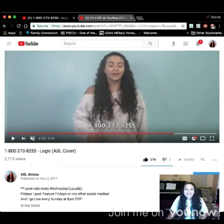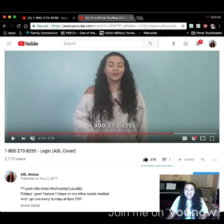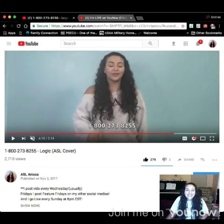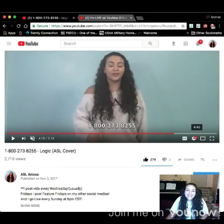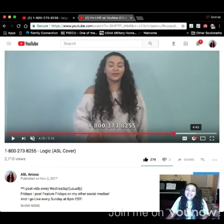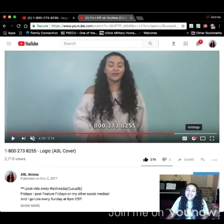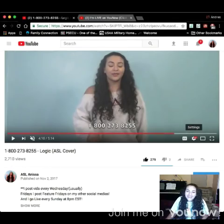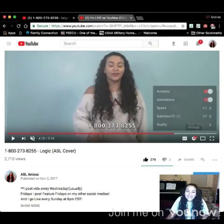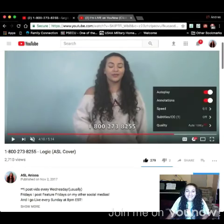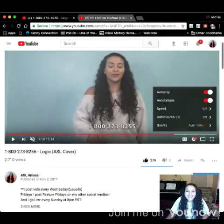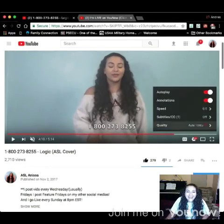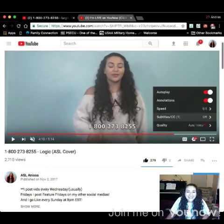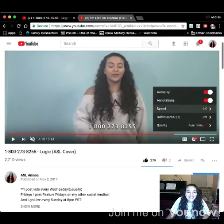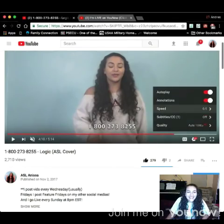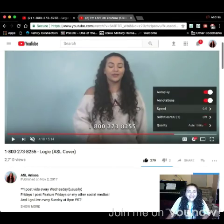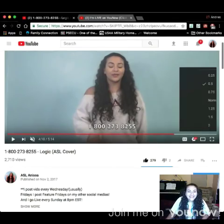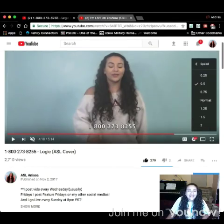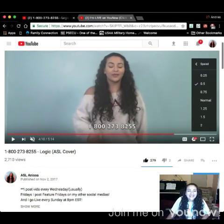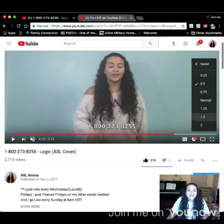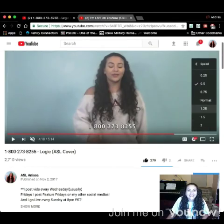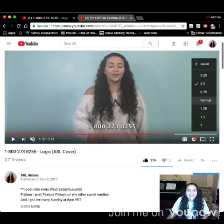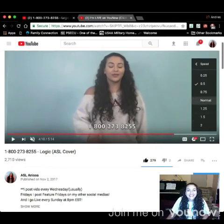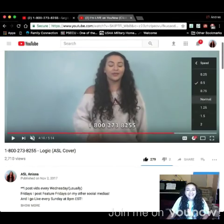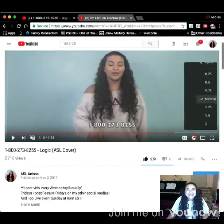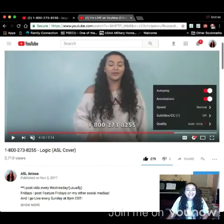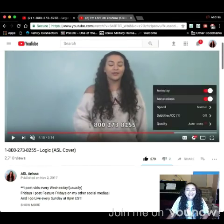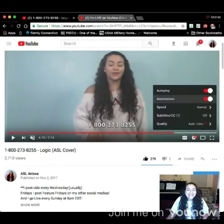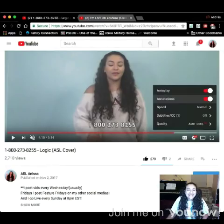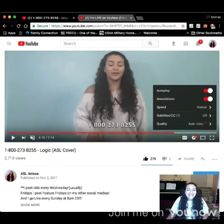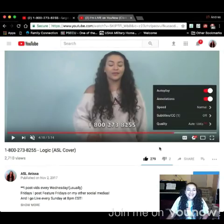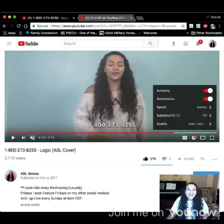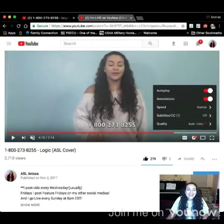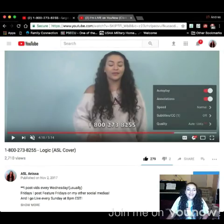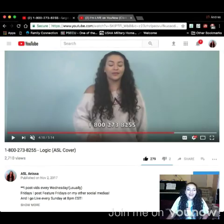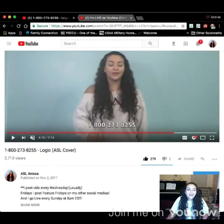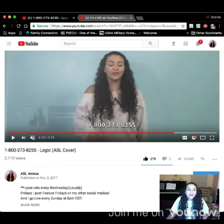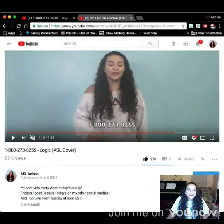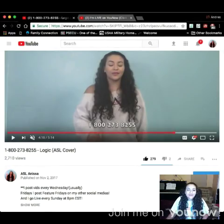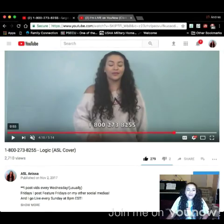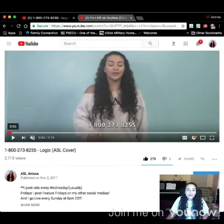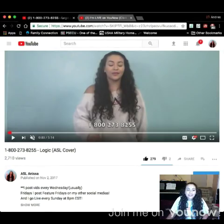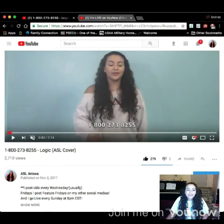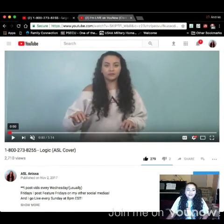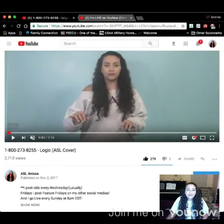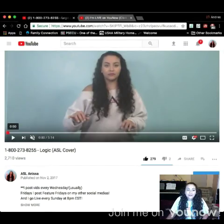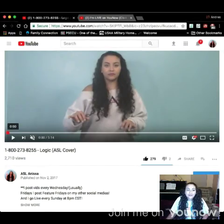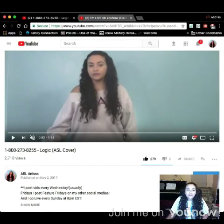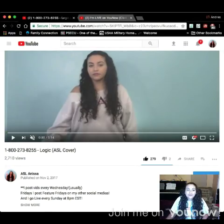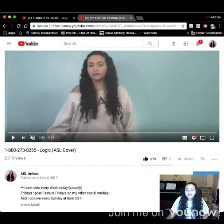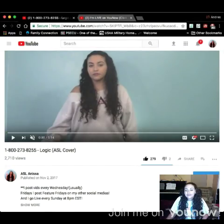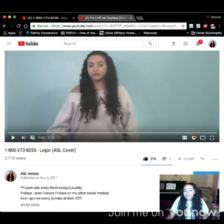the speed. No, guys, I can't do twice the speed. Okay, we're at normal. Normal's good. We'll do